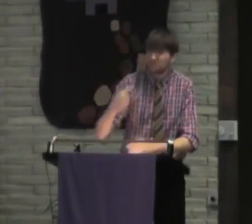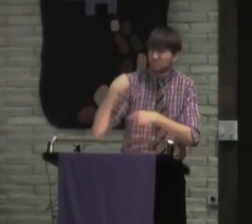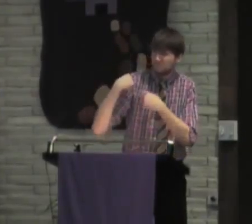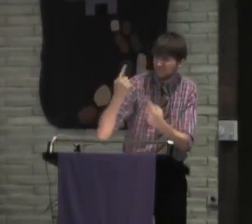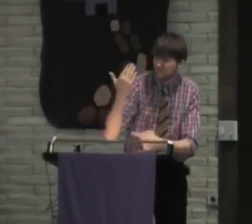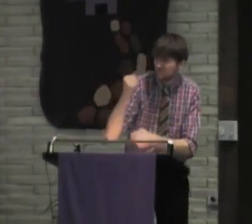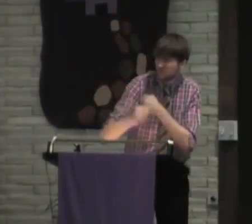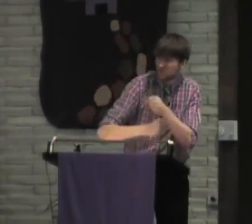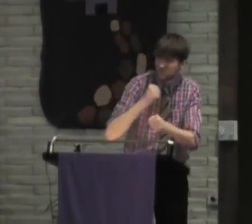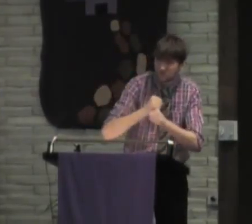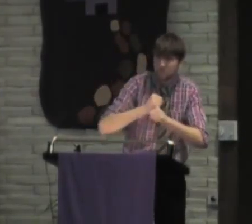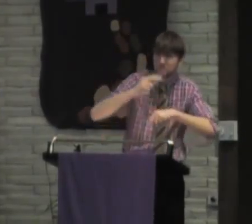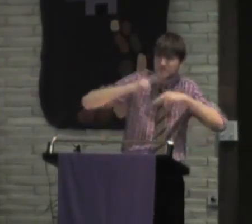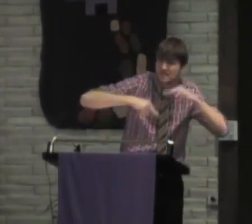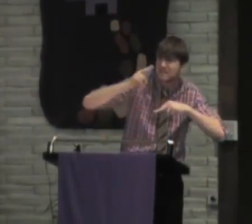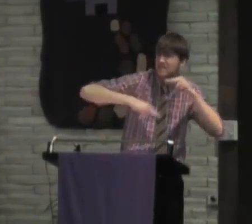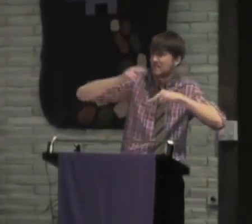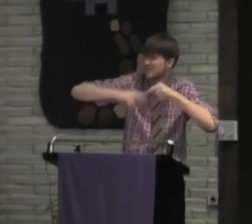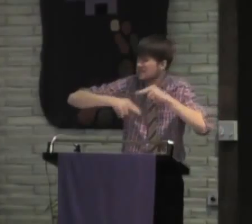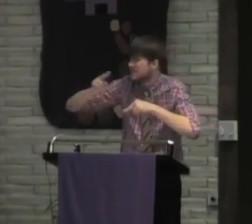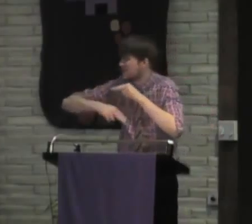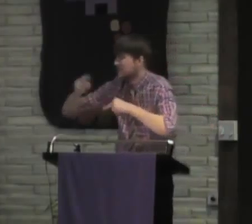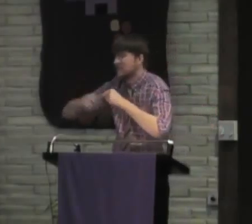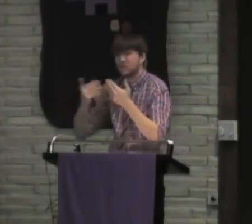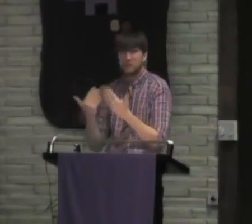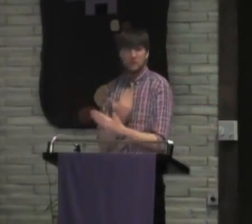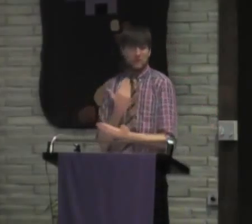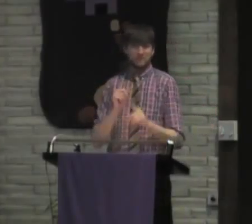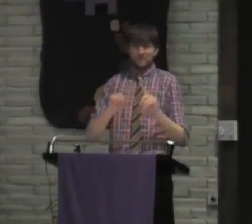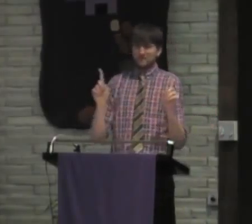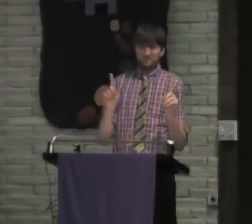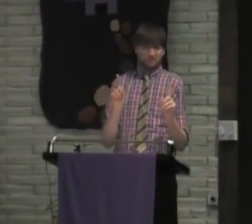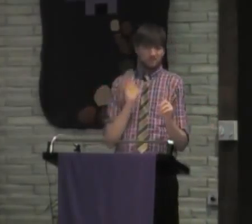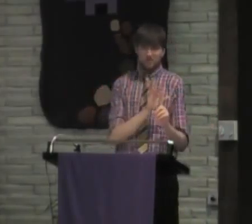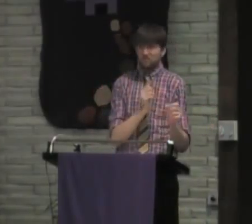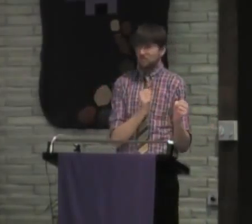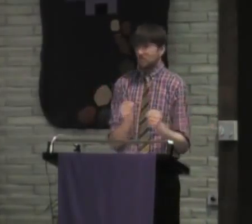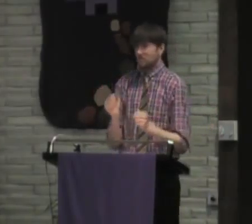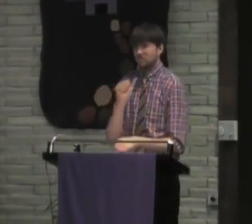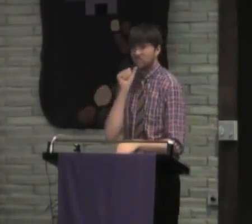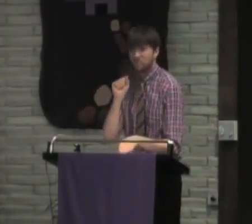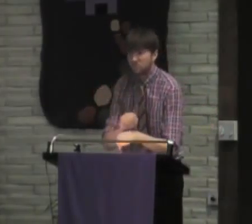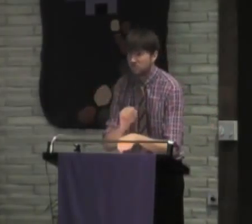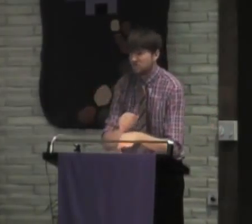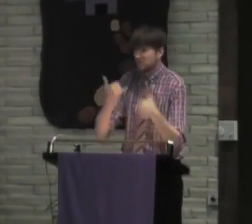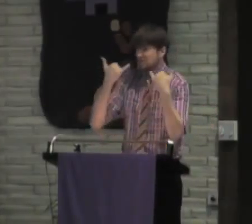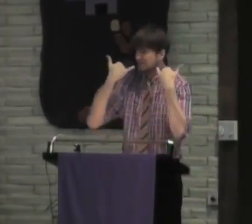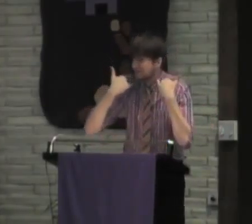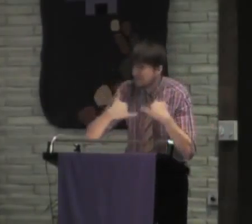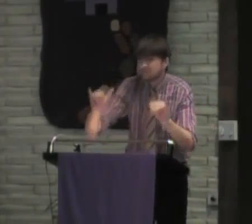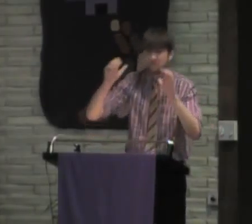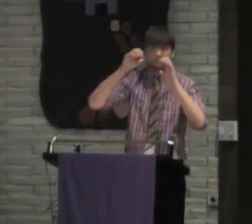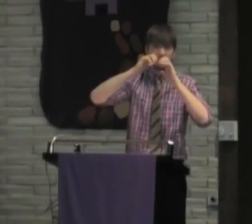Obviously, the people in Jerusalem that have been there for 15 years working and building new things, and it's